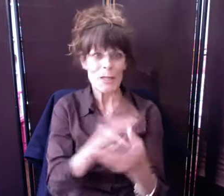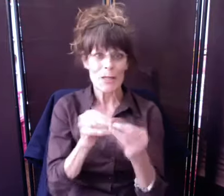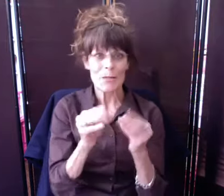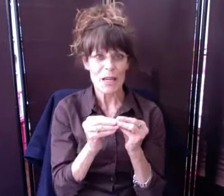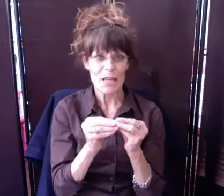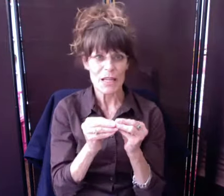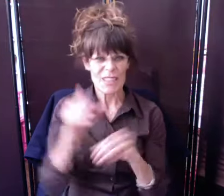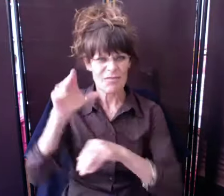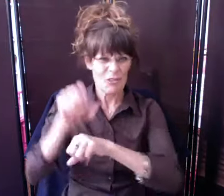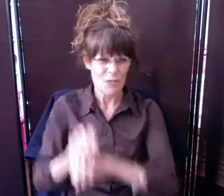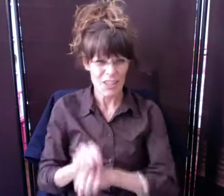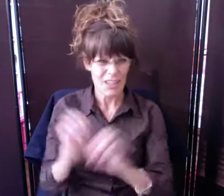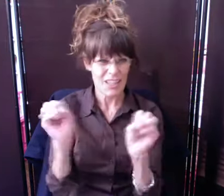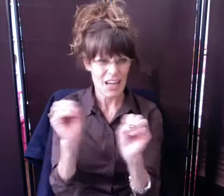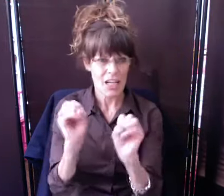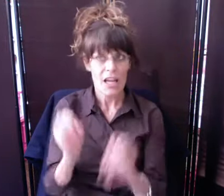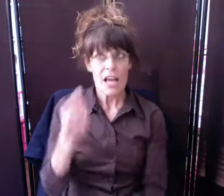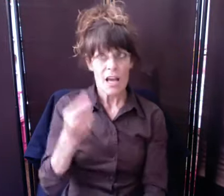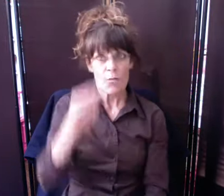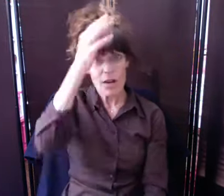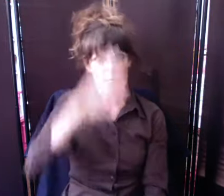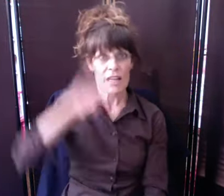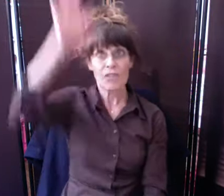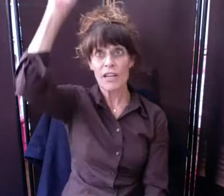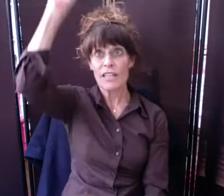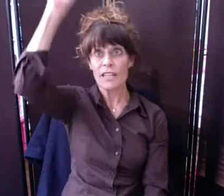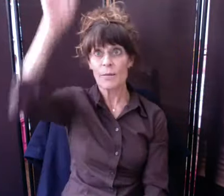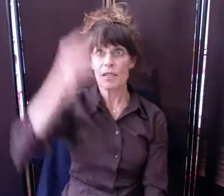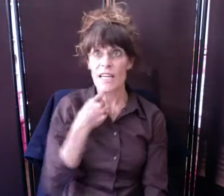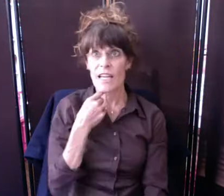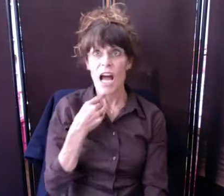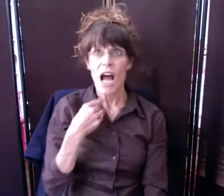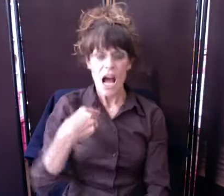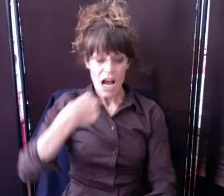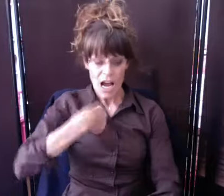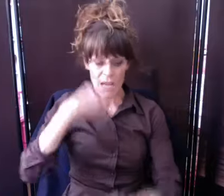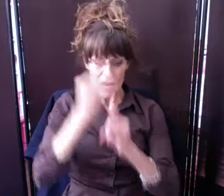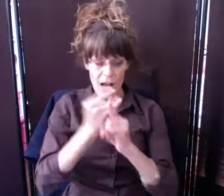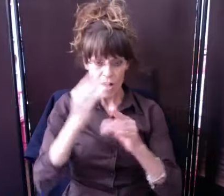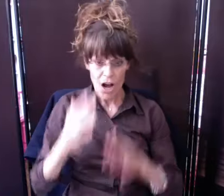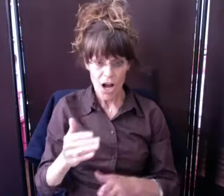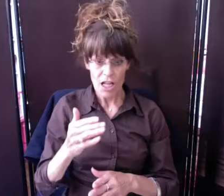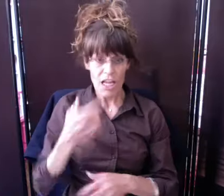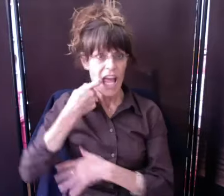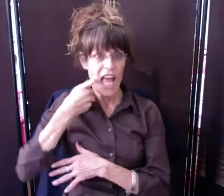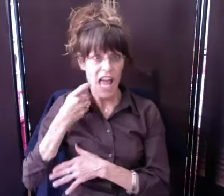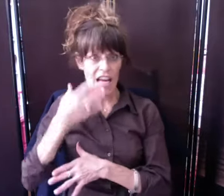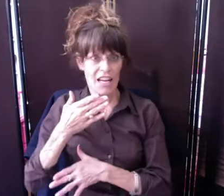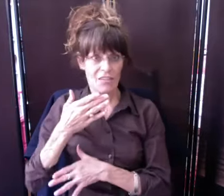And some guy raised his hand and said he was an alcoholic and an addict. And I was like, that's what I'm going to say I am, because she went to AA meetings